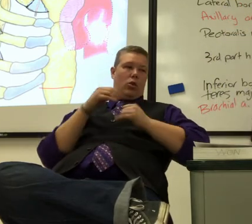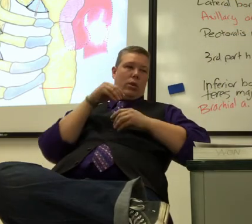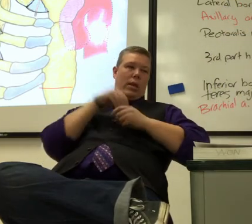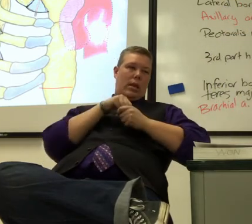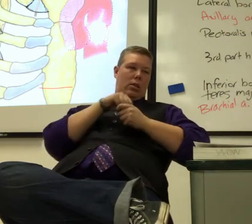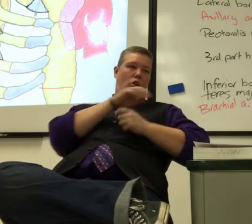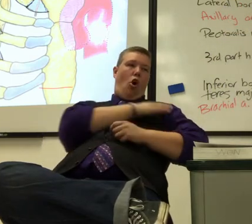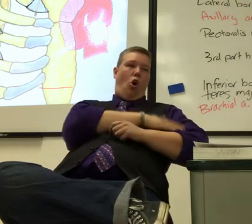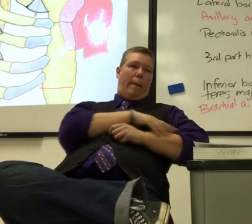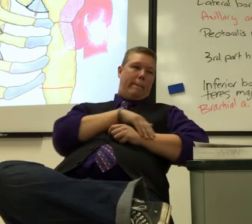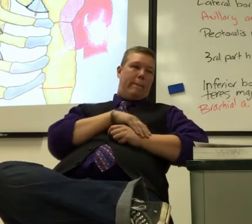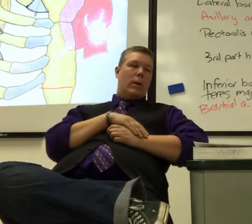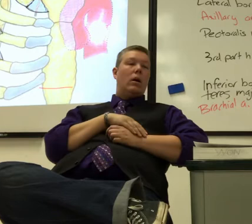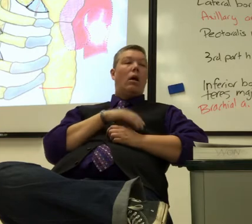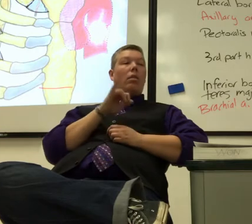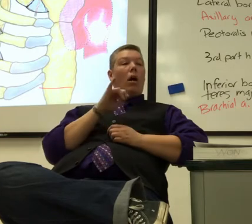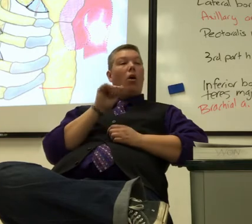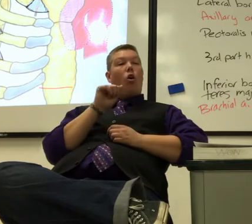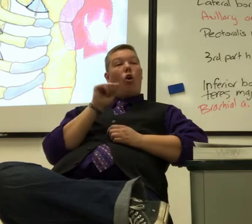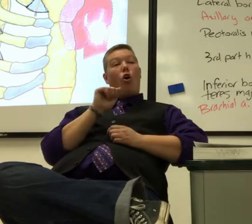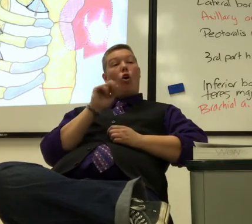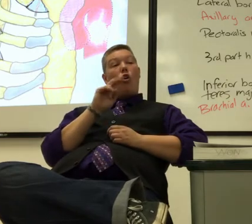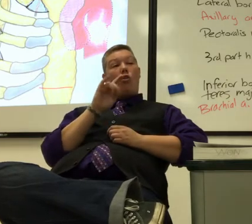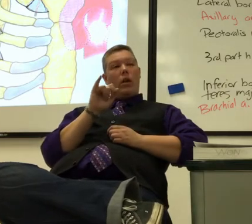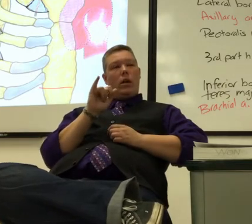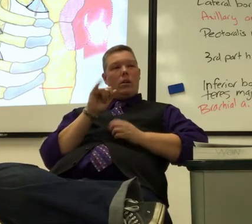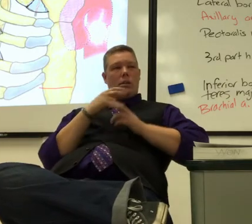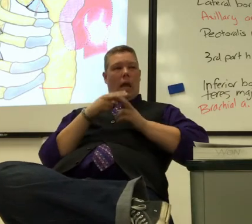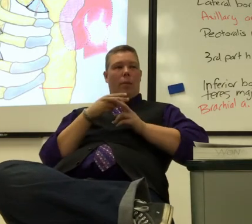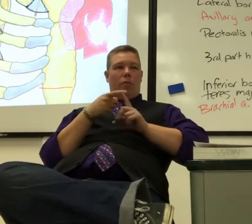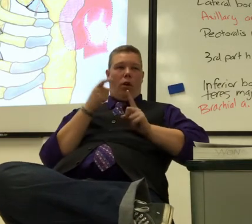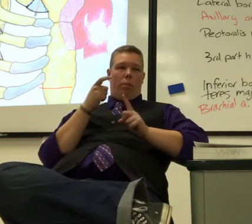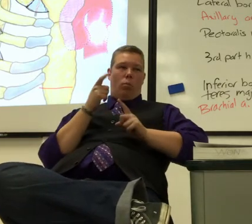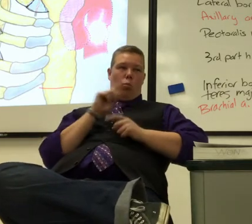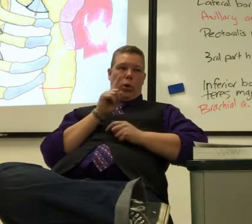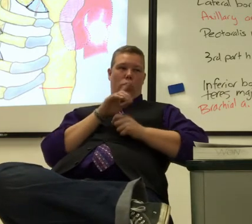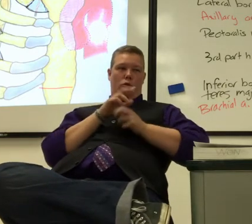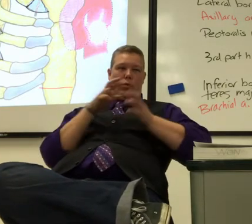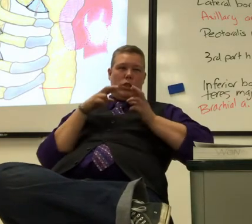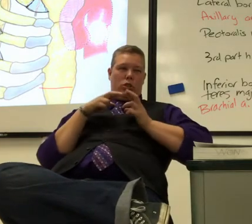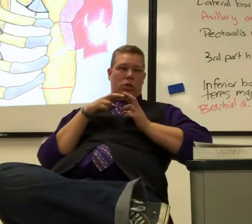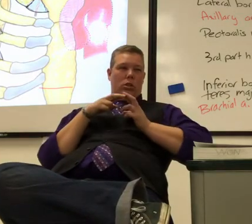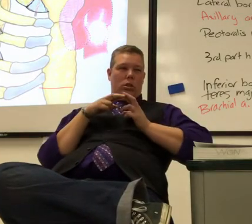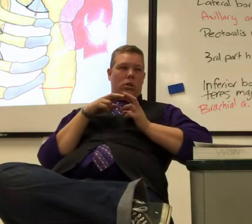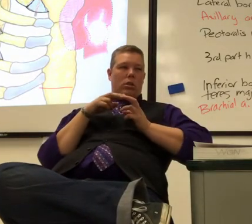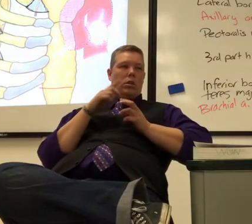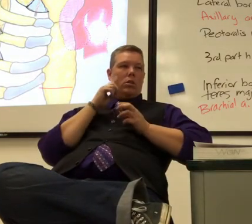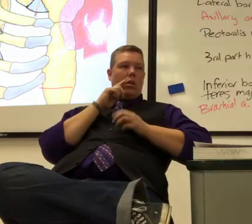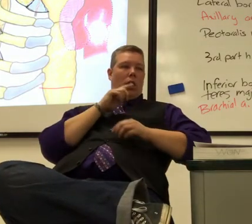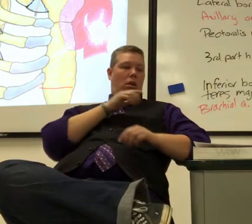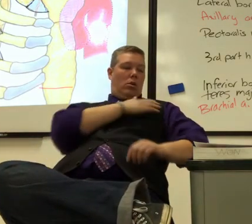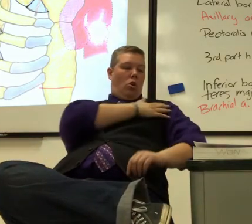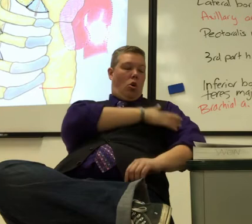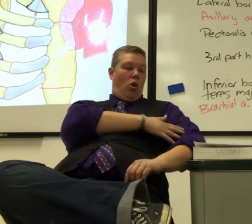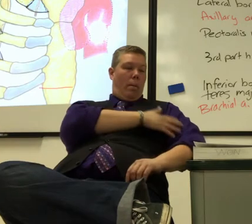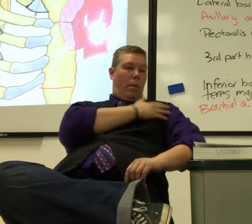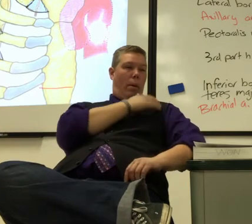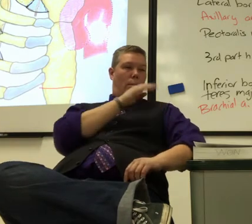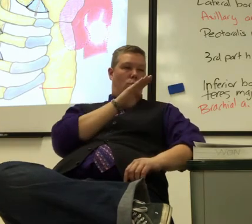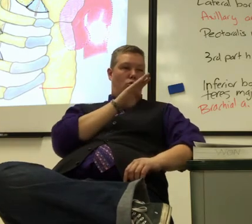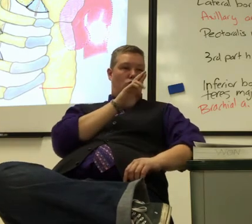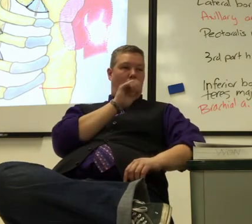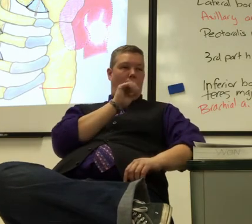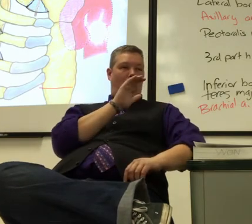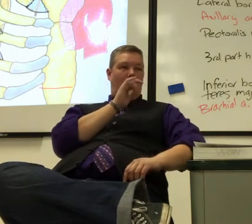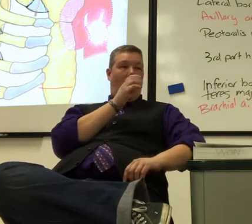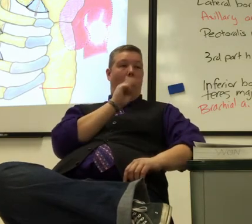The artery is named after the region it's in. The brachium is the arm. In anatomy, the arm is the region between shoulder and elbow.